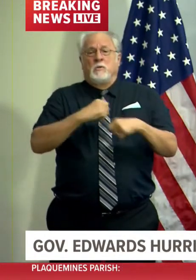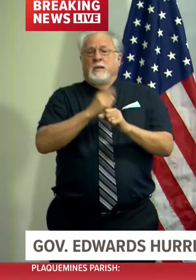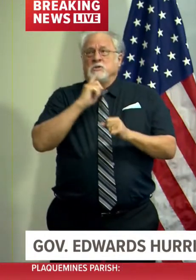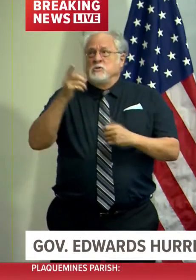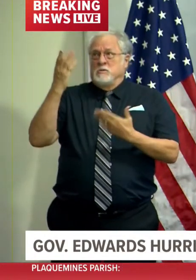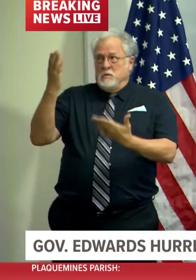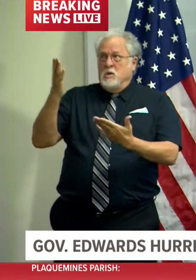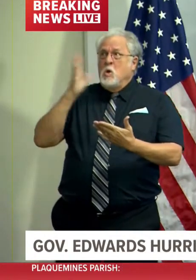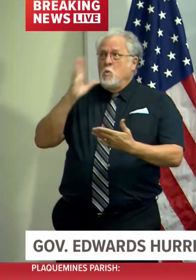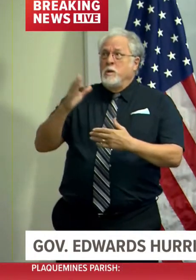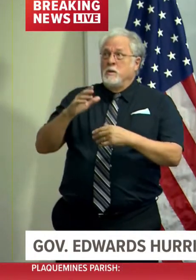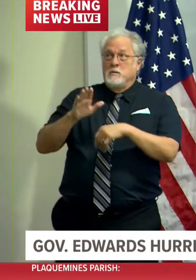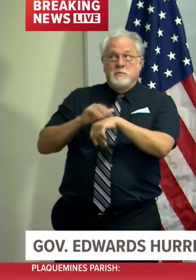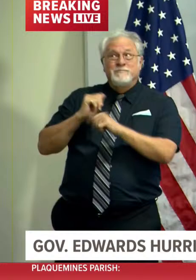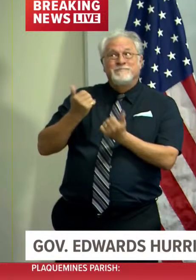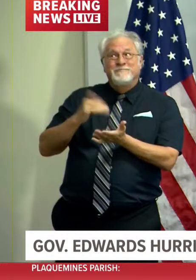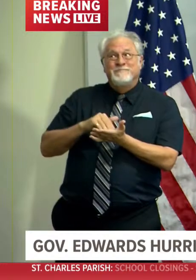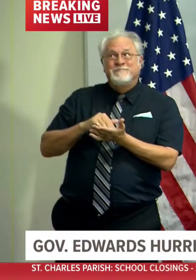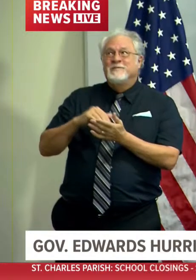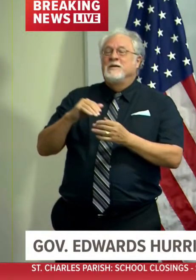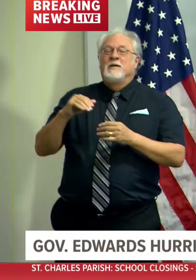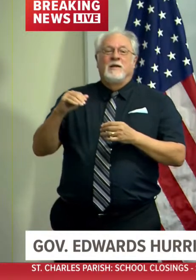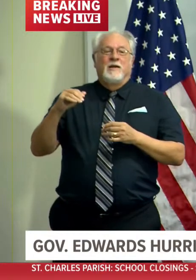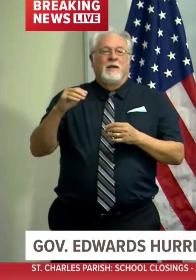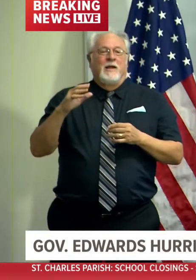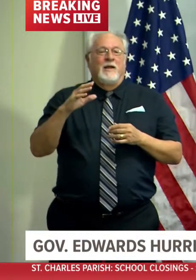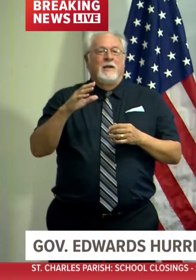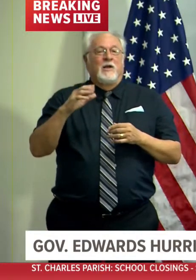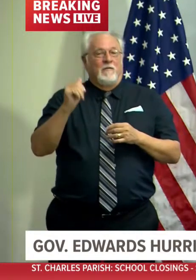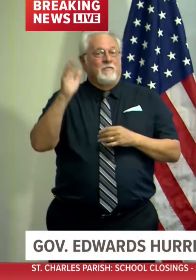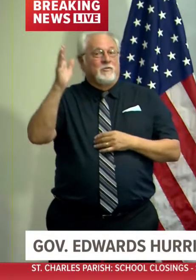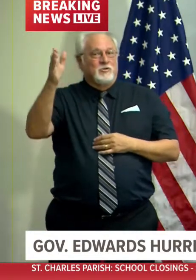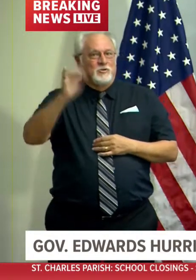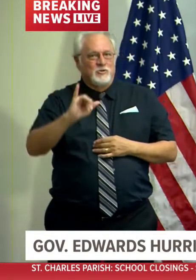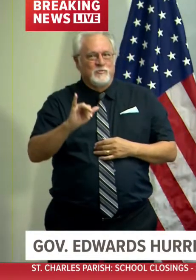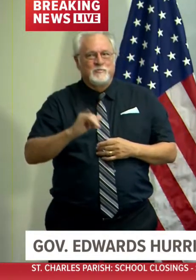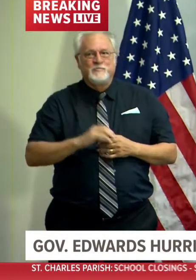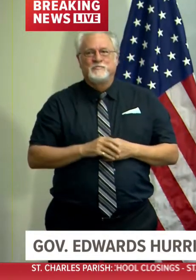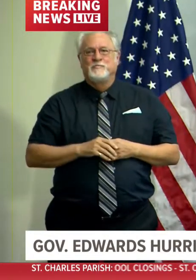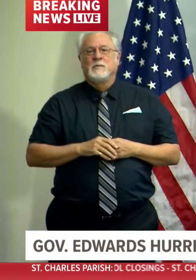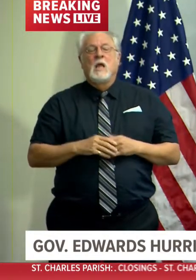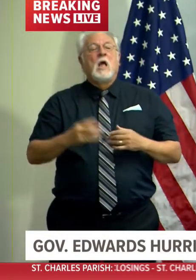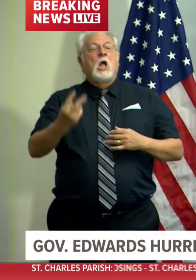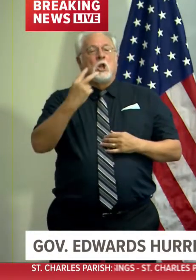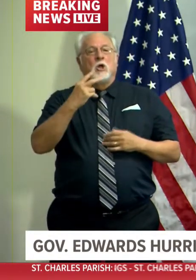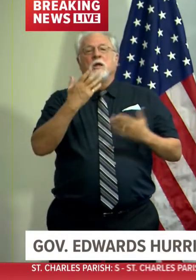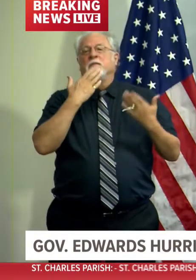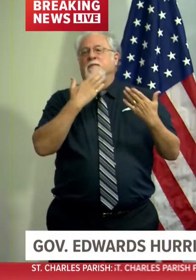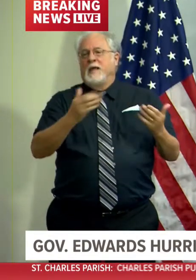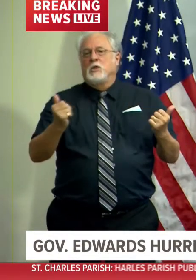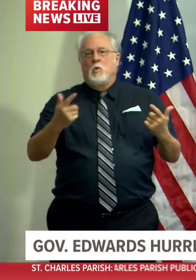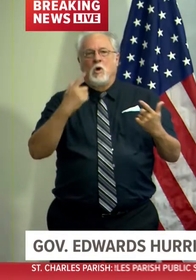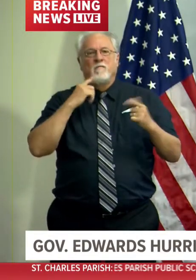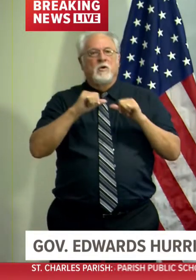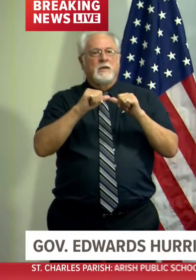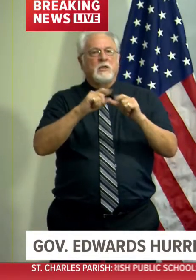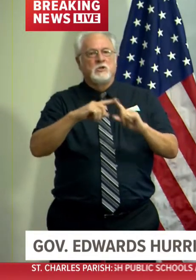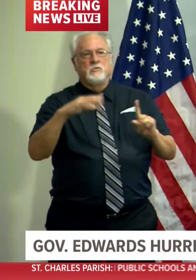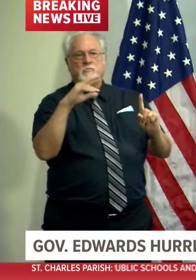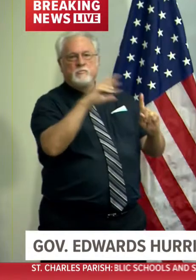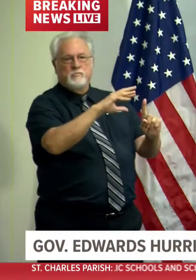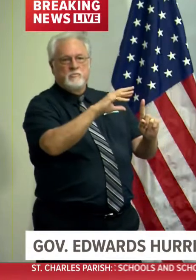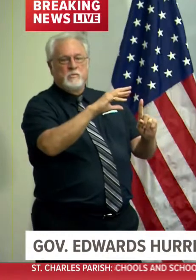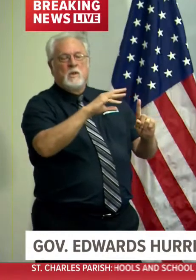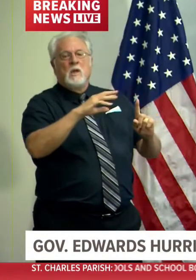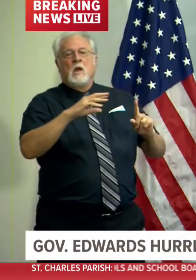them that we're going to be calling upon them in the future as well. Look, I want to thank you all for continuing to cover